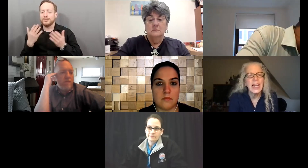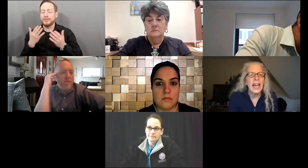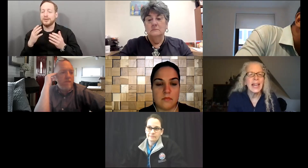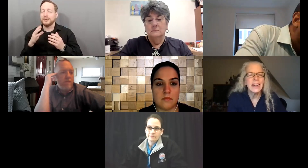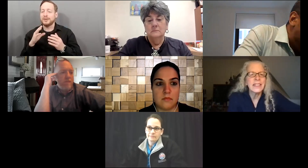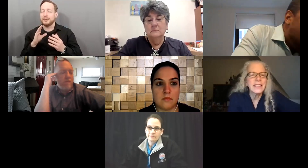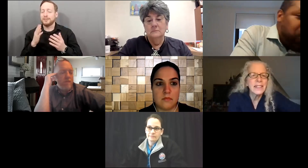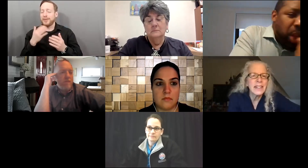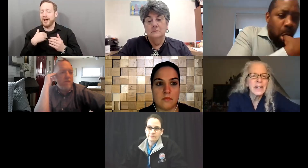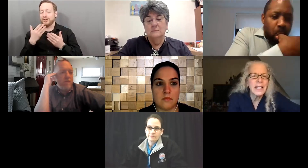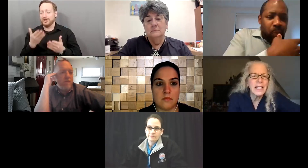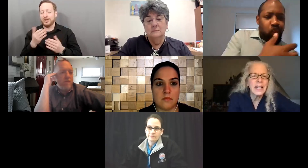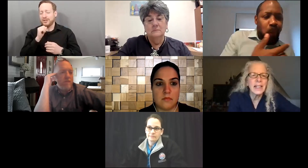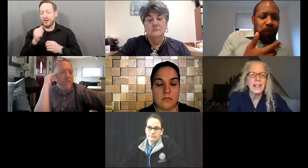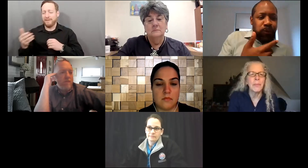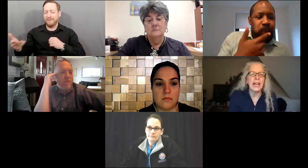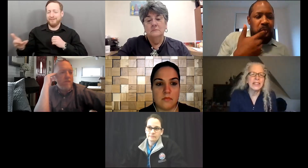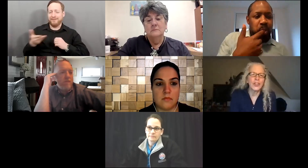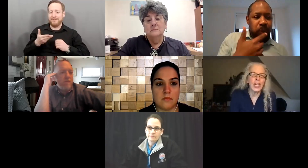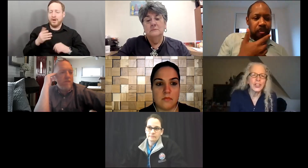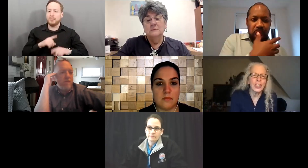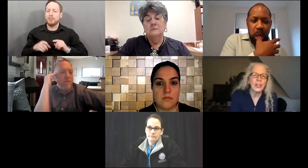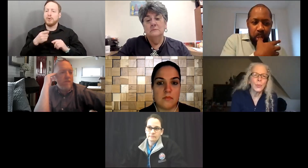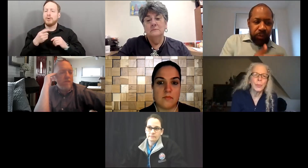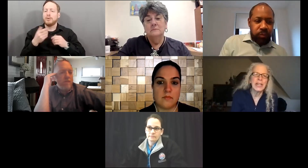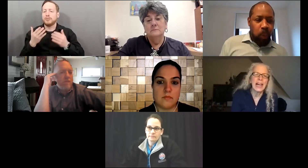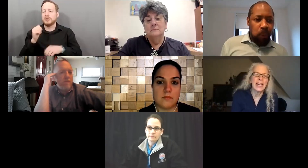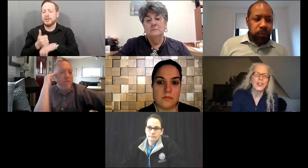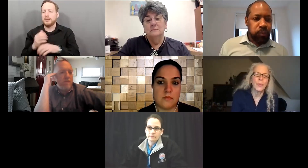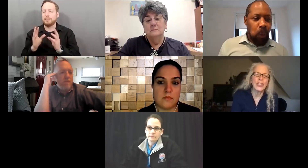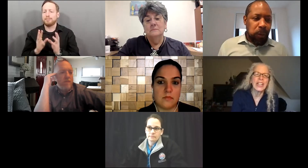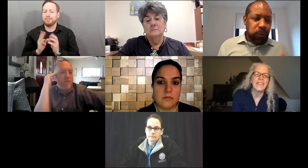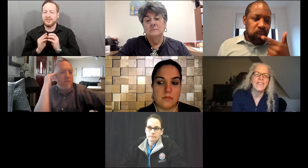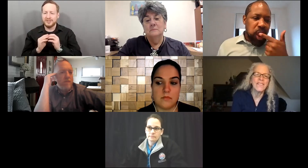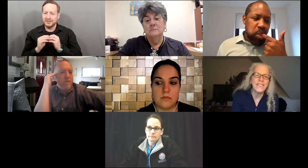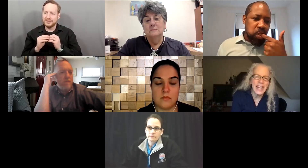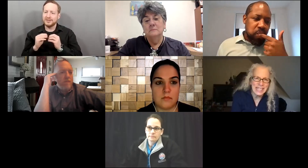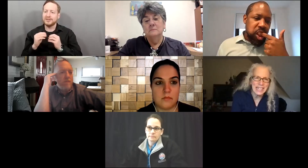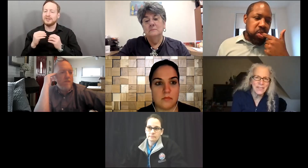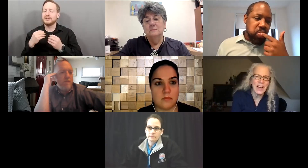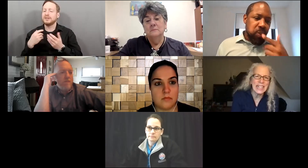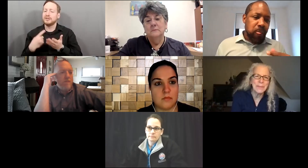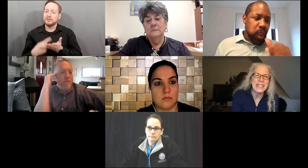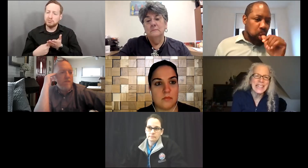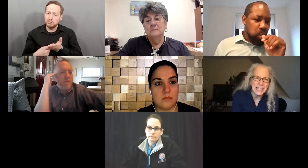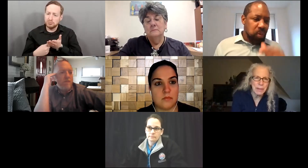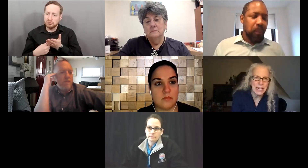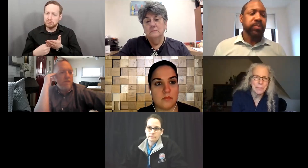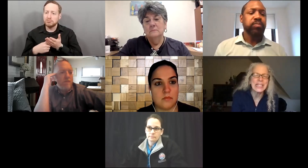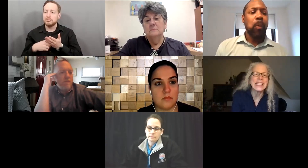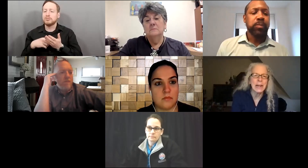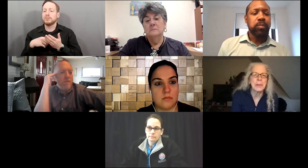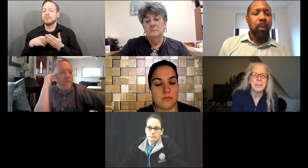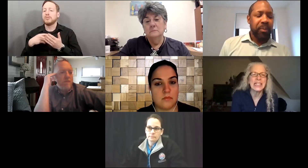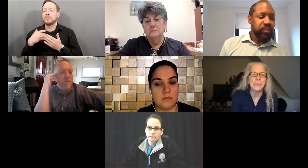Commission. And my suggestion would be not so much to invite him to this meeting,